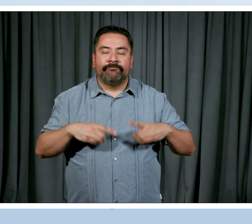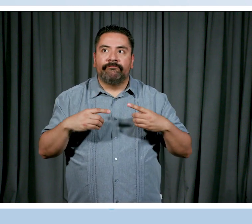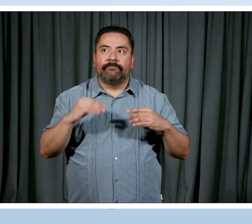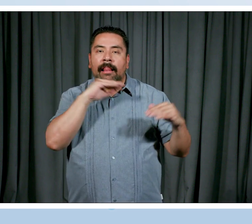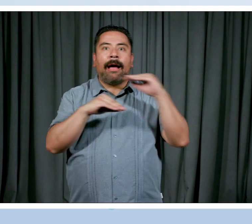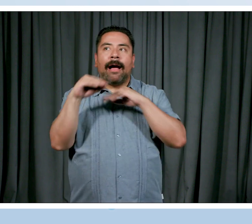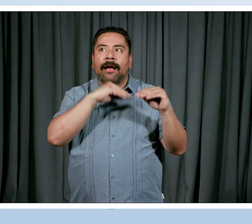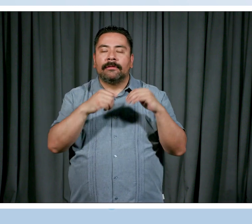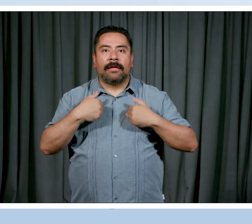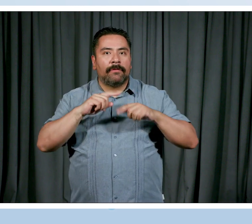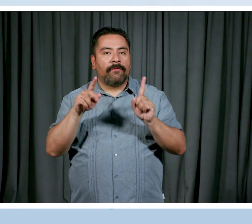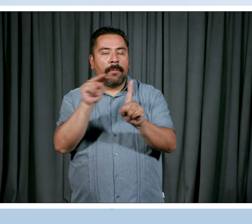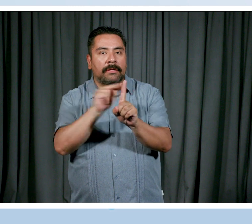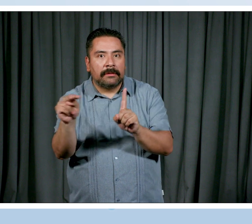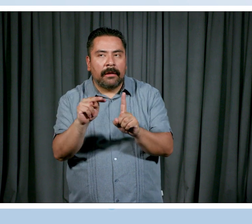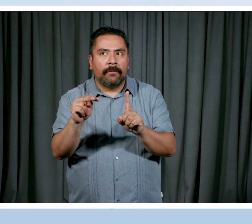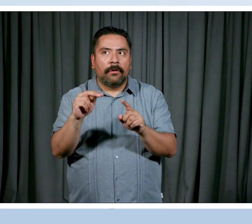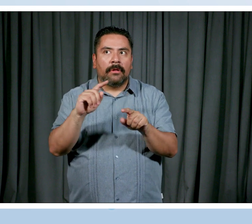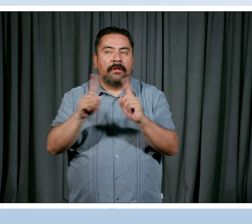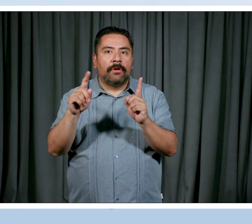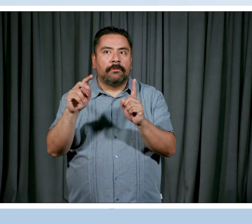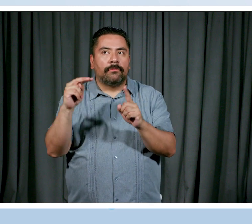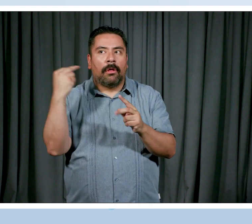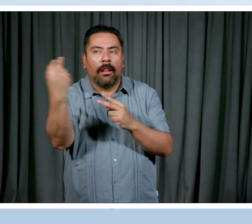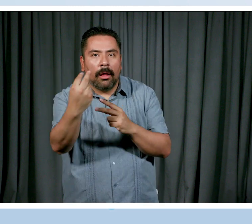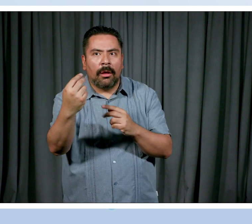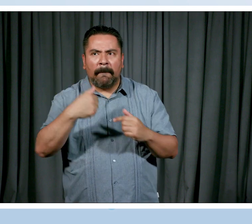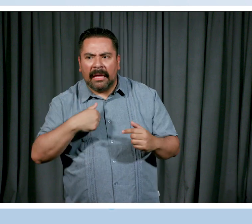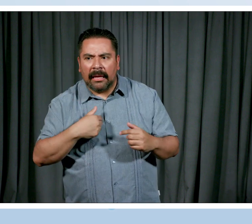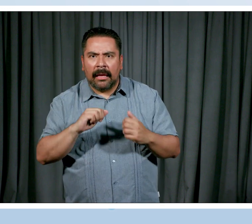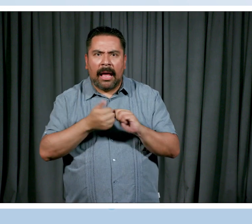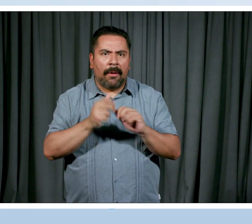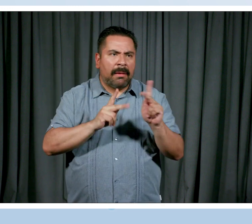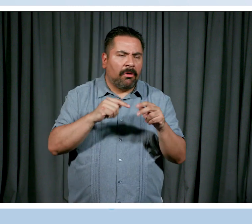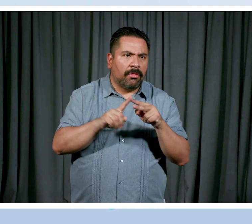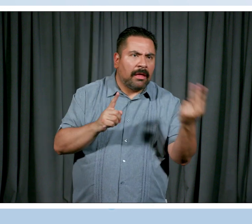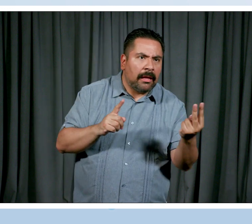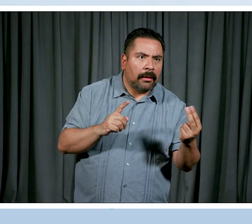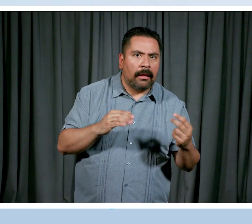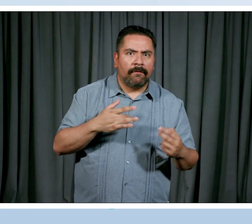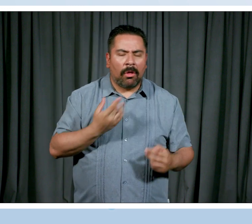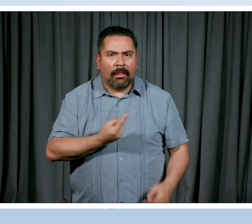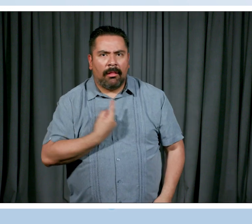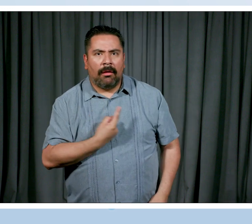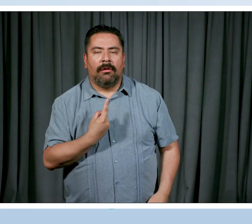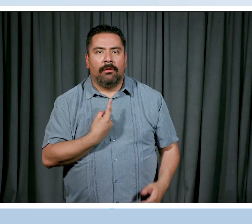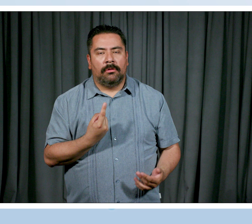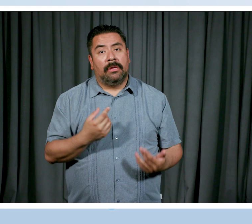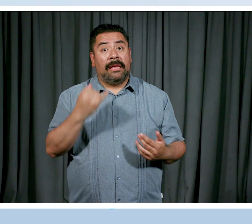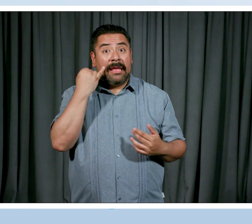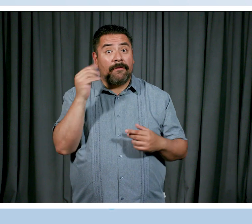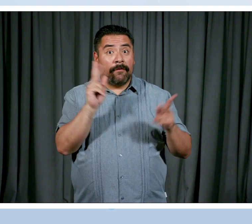a very different perspective of who you are and who other people you think that they are to you and how lonely you are. And I think that